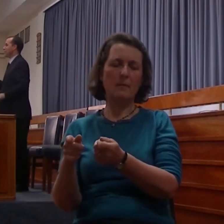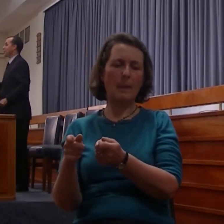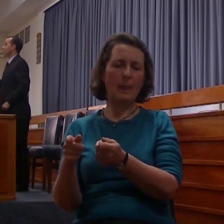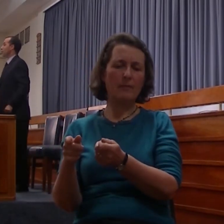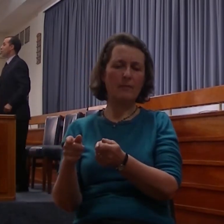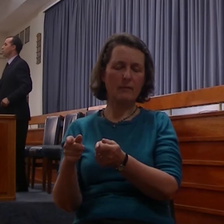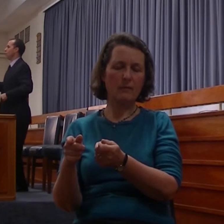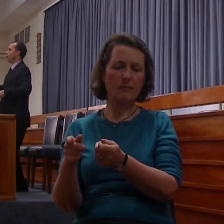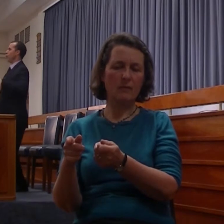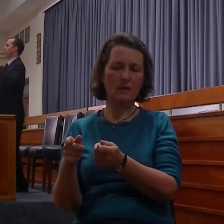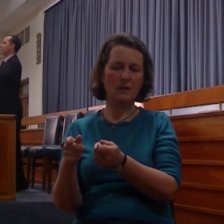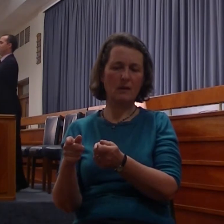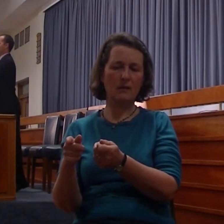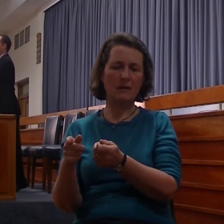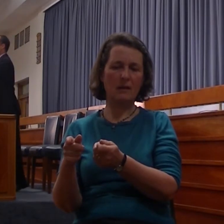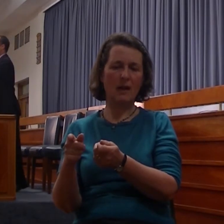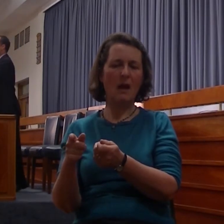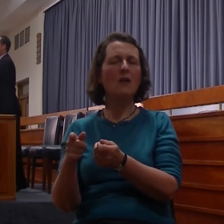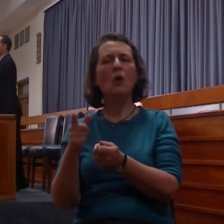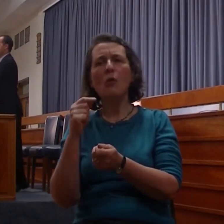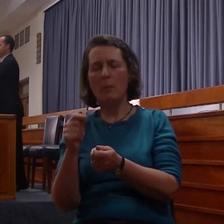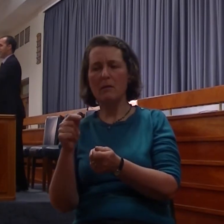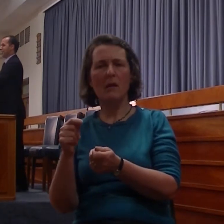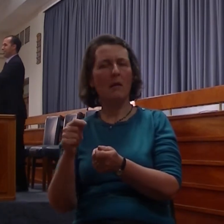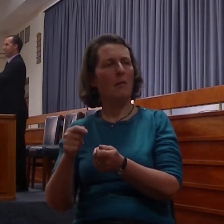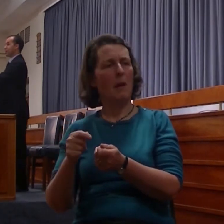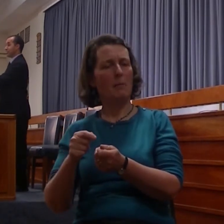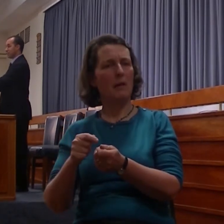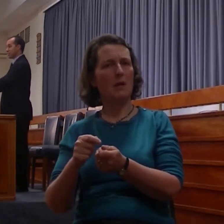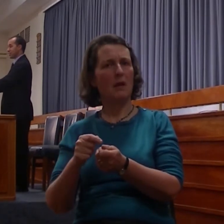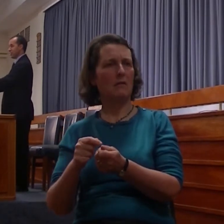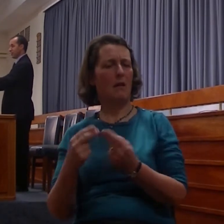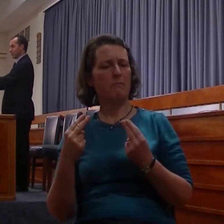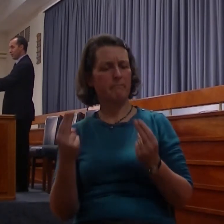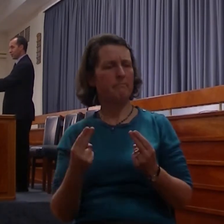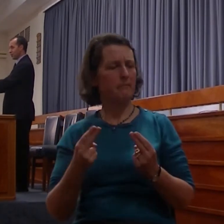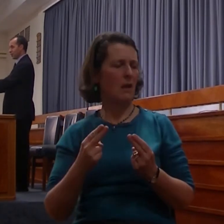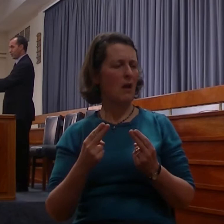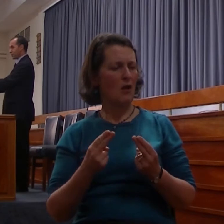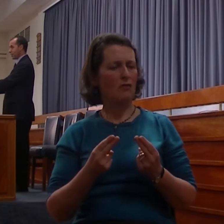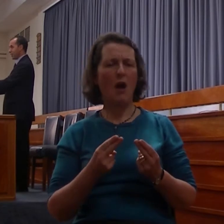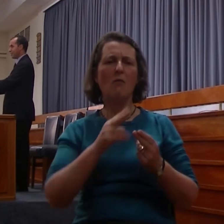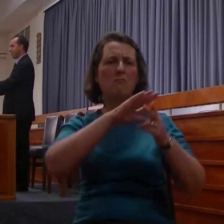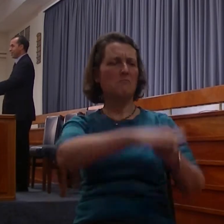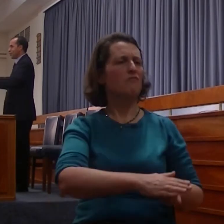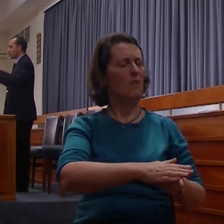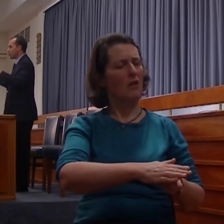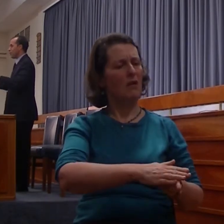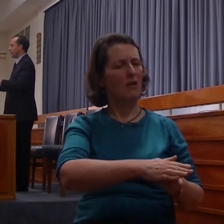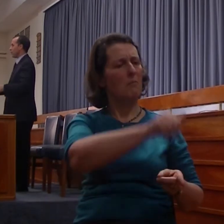while democracy means rule of the people, Nicolaisi means the rule over